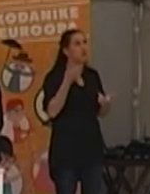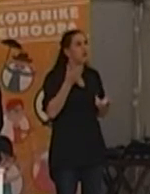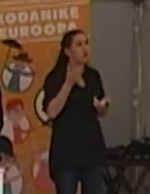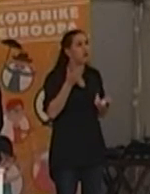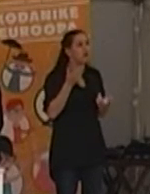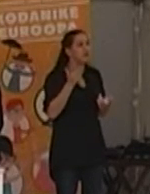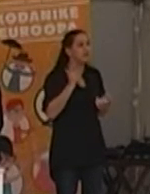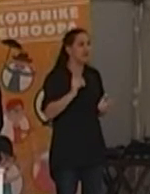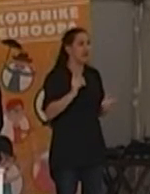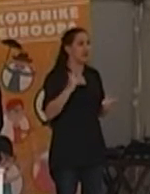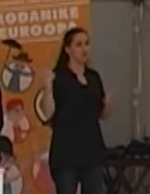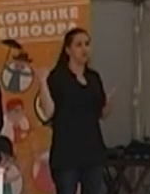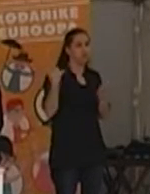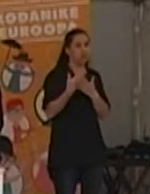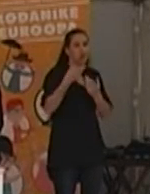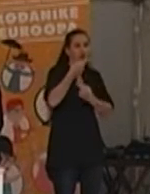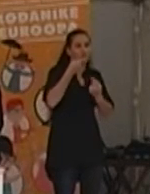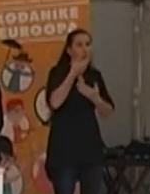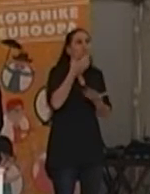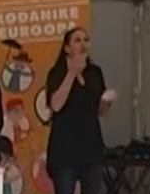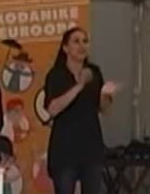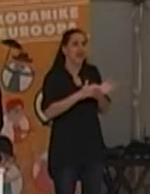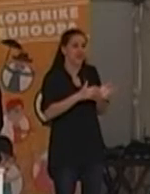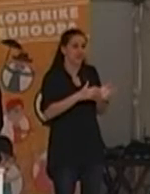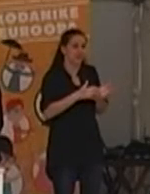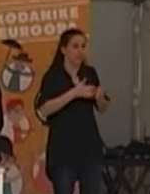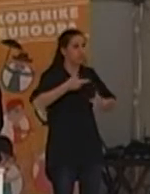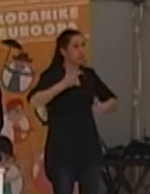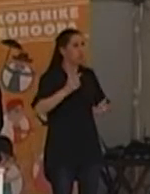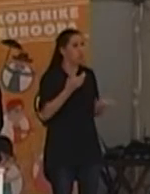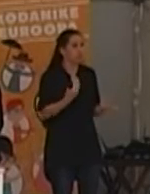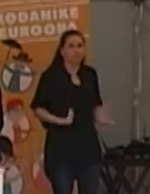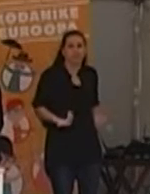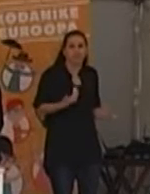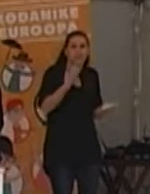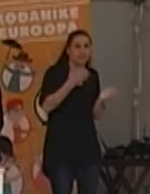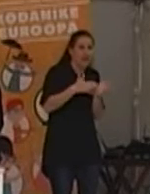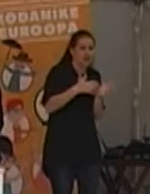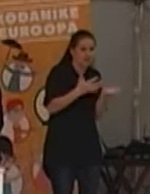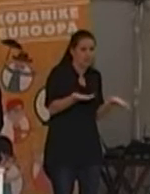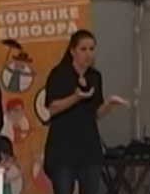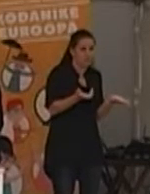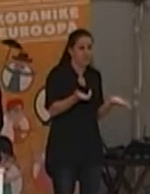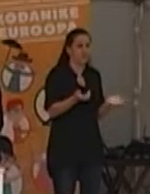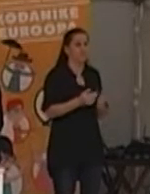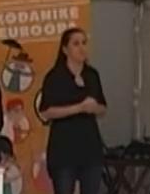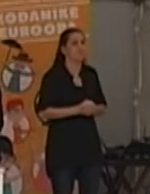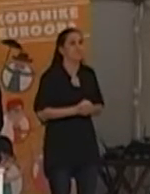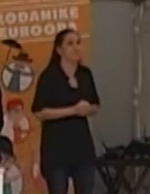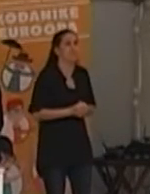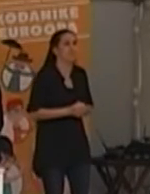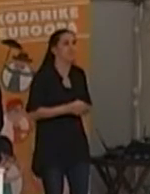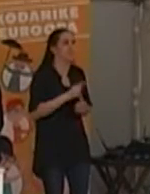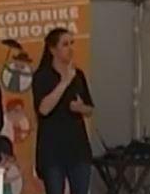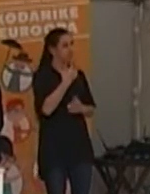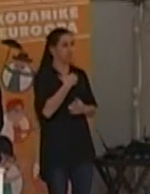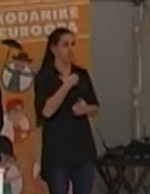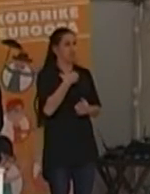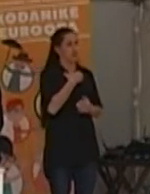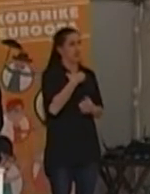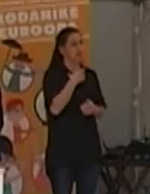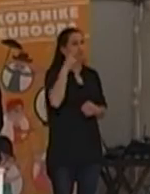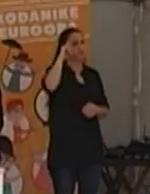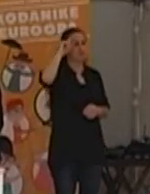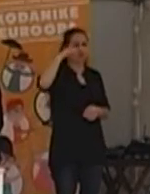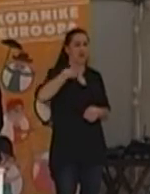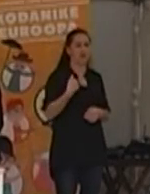discussed until today what that means in practice. What should we do? What kind of policies? And that is the most important question, I